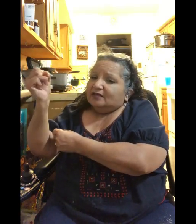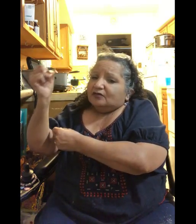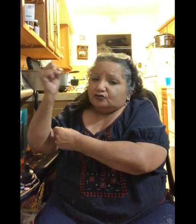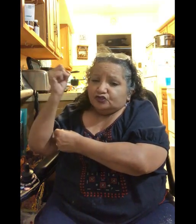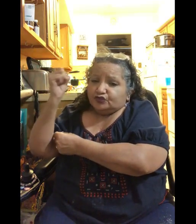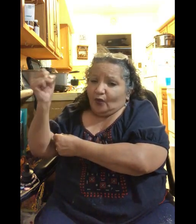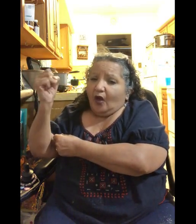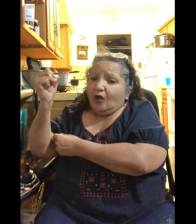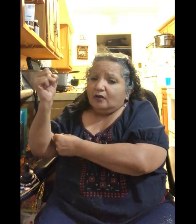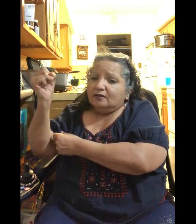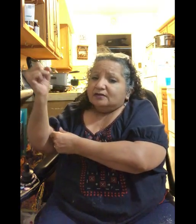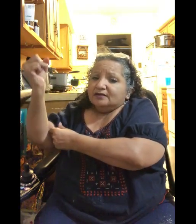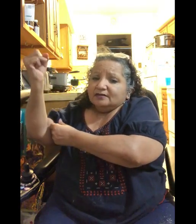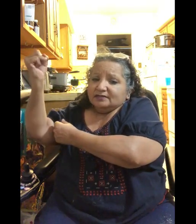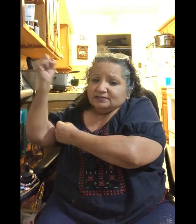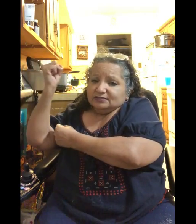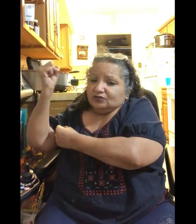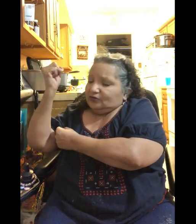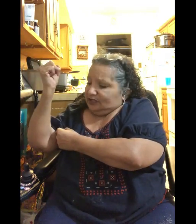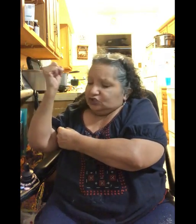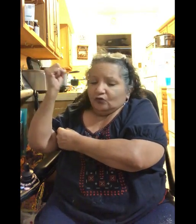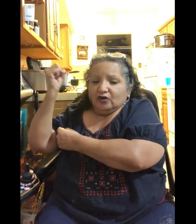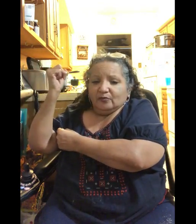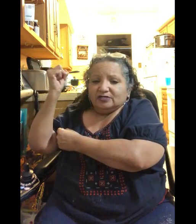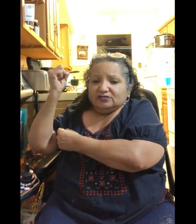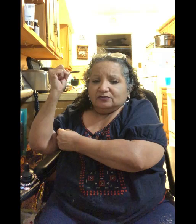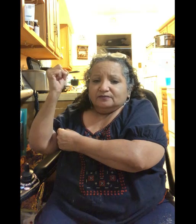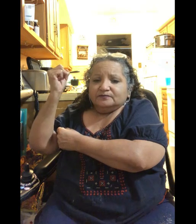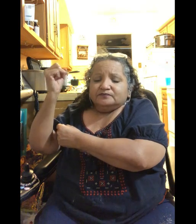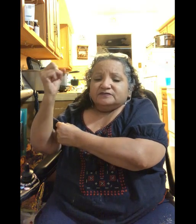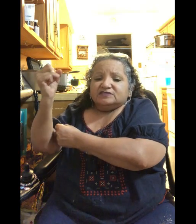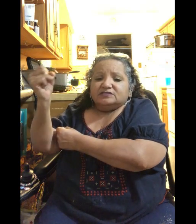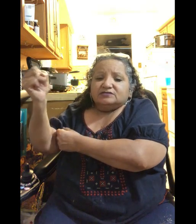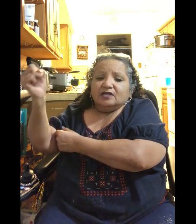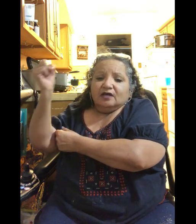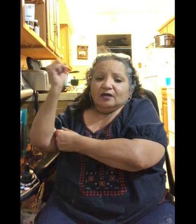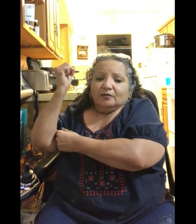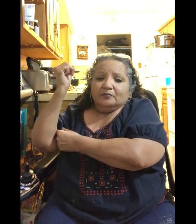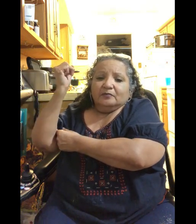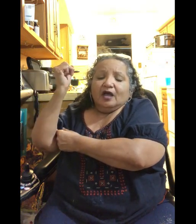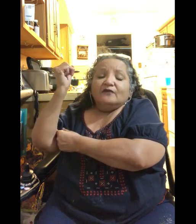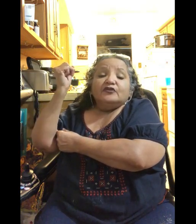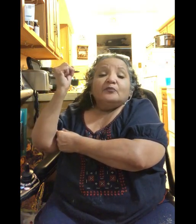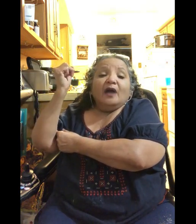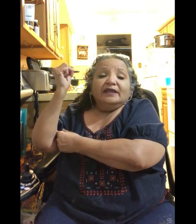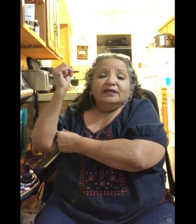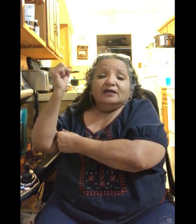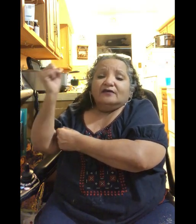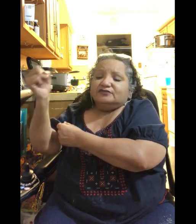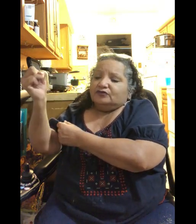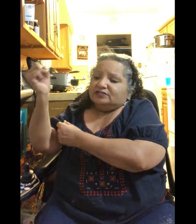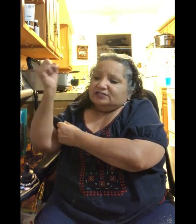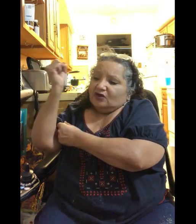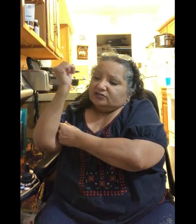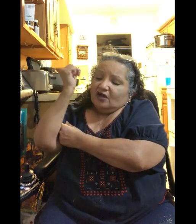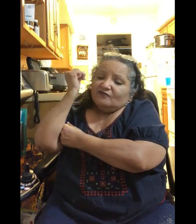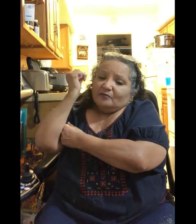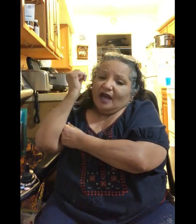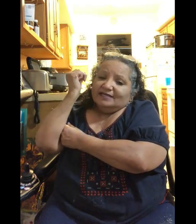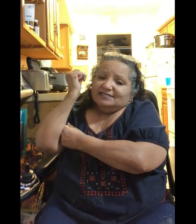or strong. This is going to be showing our muscle of your mighty love. So it starts off